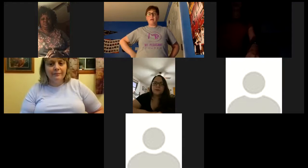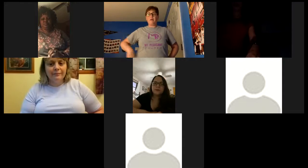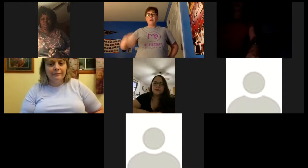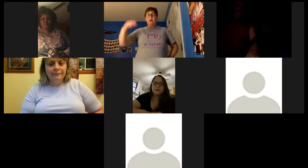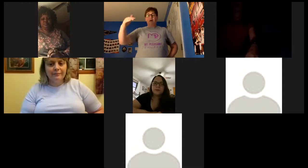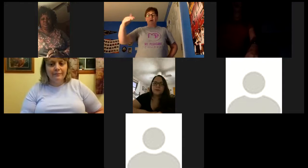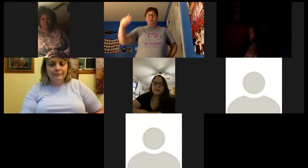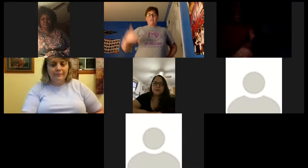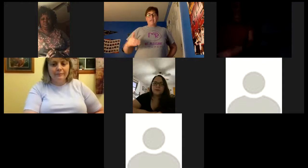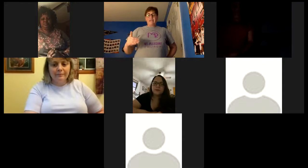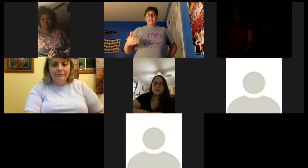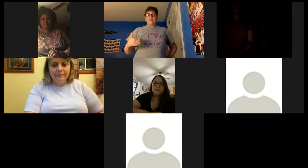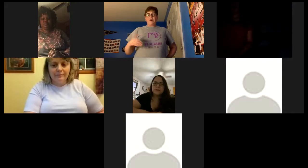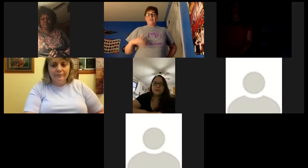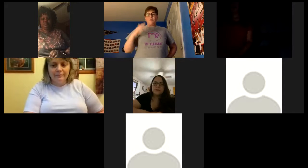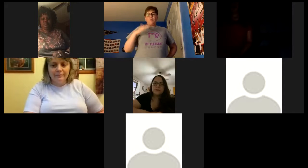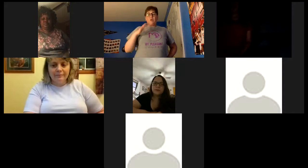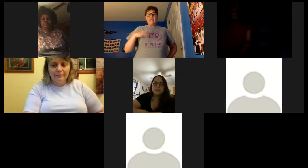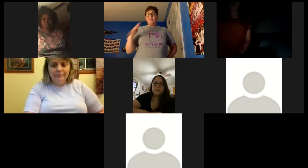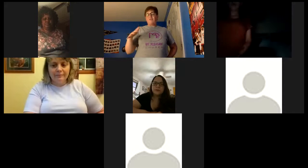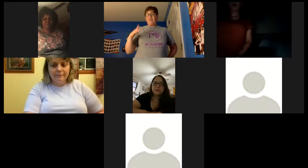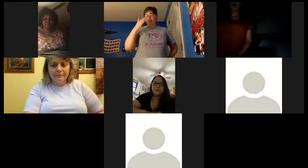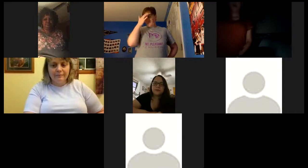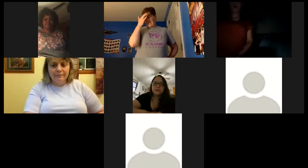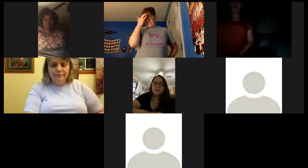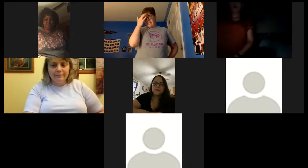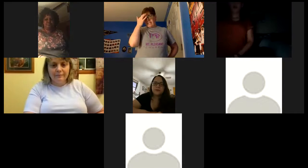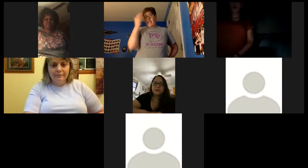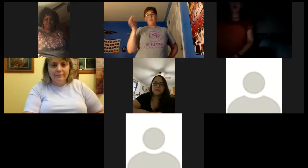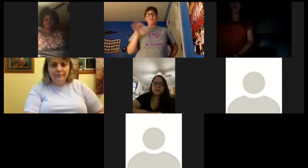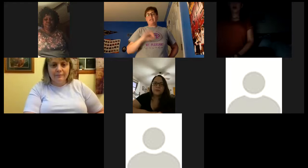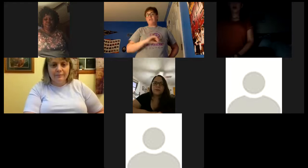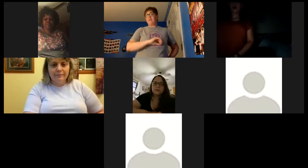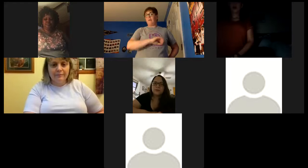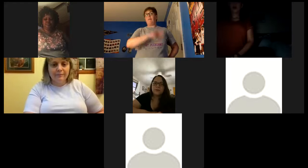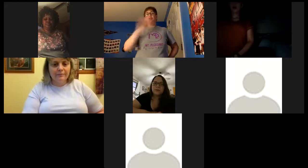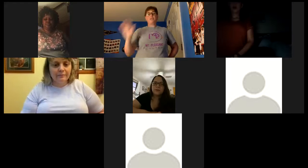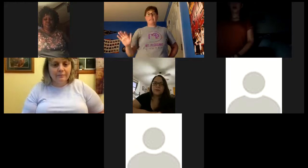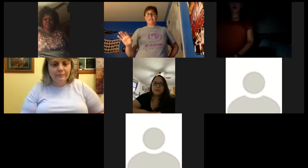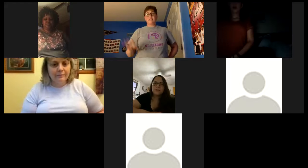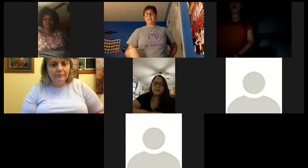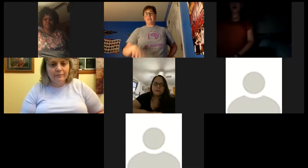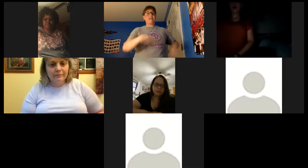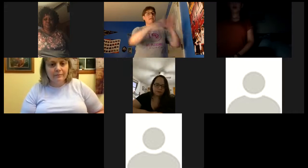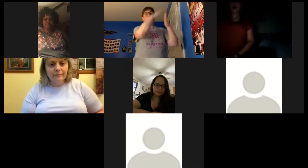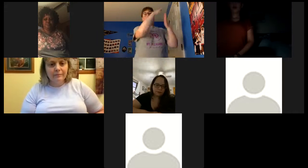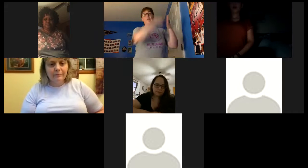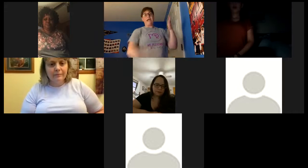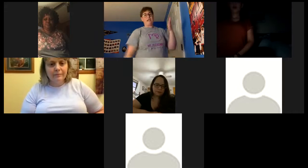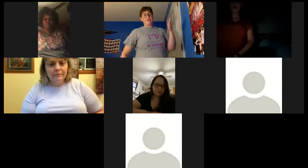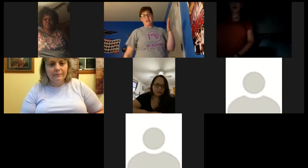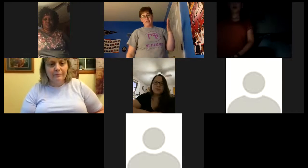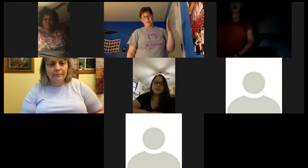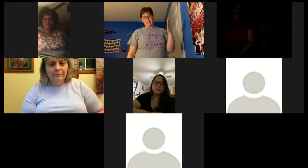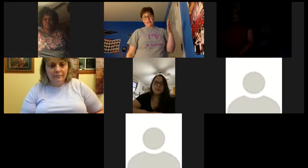but with getting this far, with week number 5, what I did is I came up with like just a bunch of sentences. I mean, like the whole